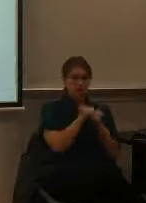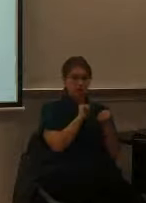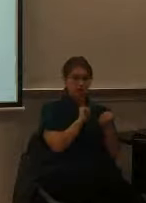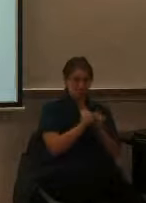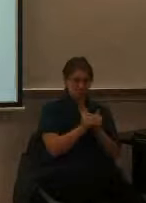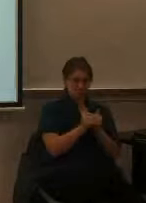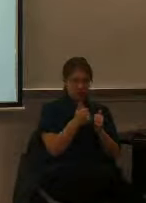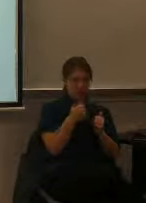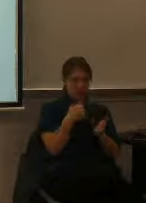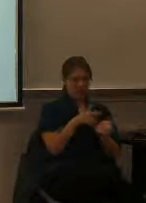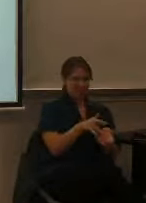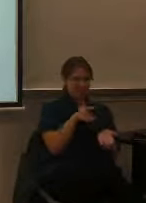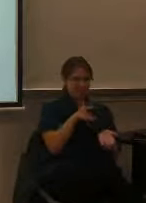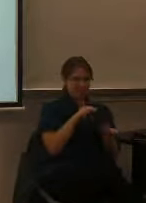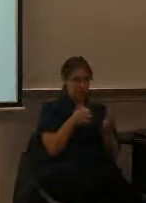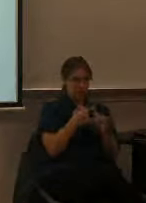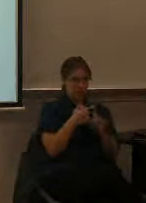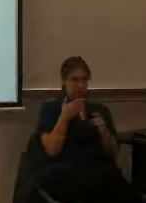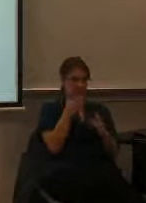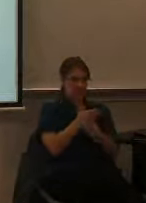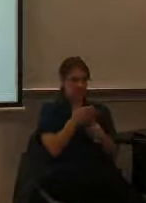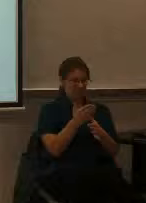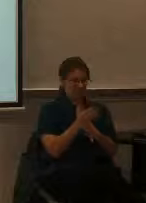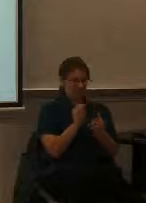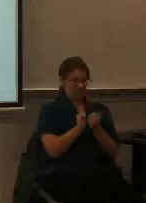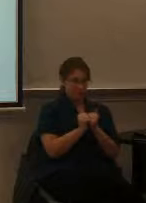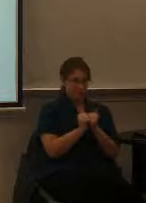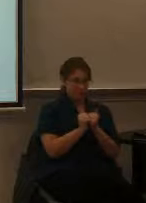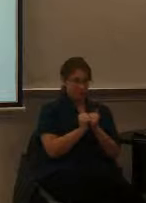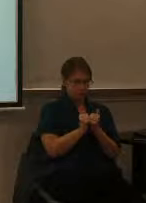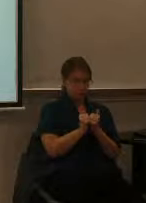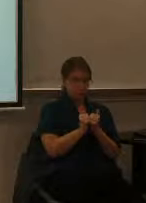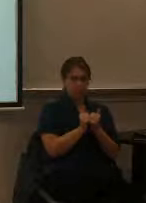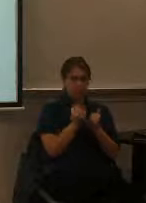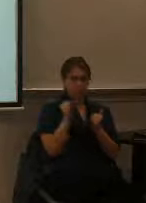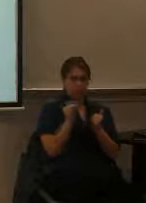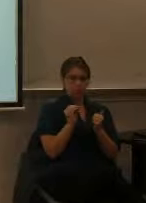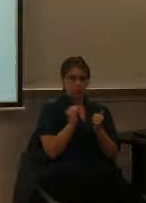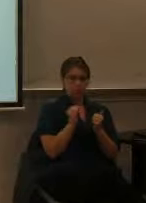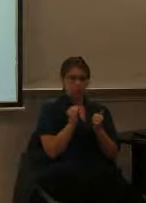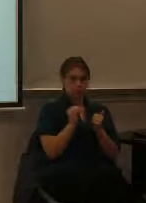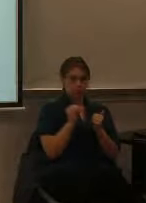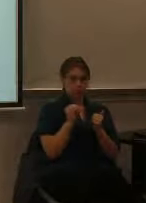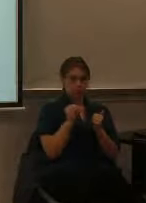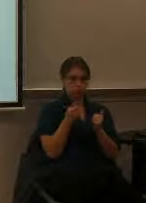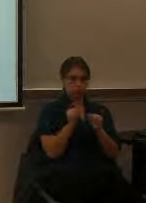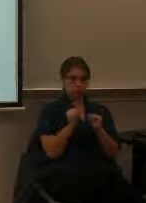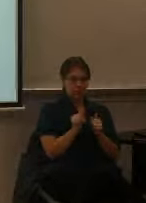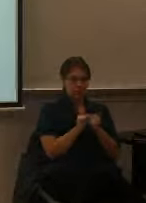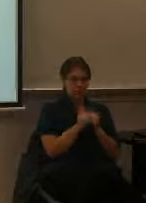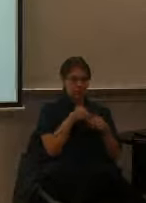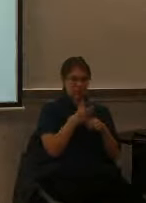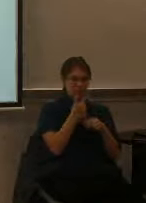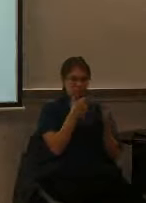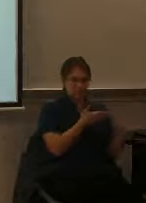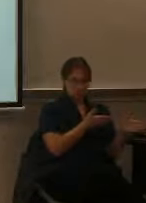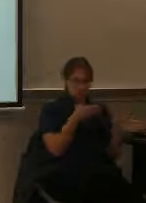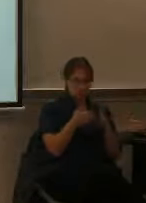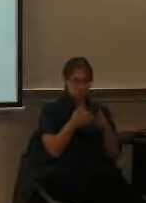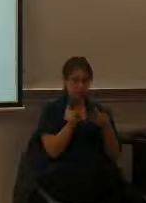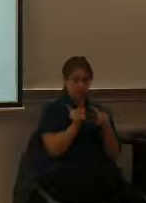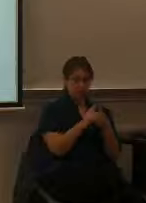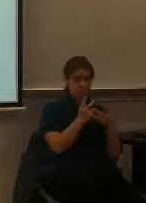is this idea of exploitation versus interference competition. So essentially you can compete in two ways. One is that you